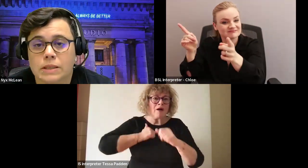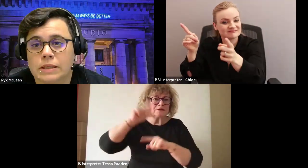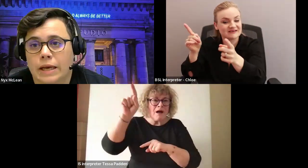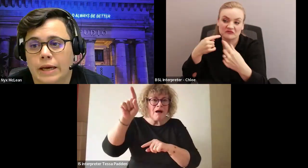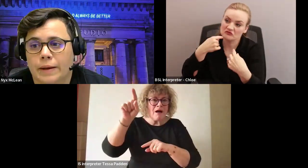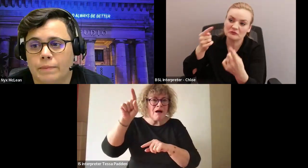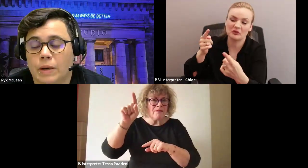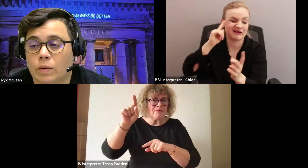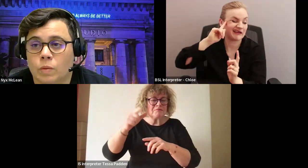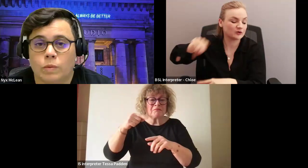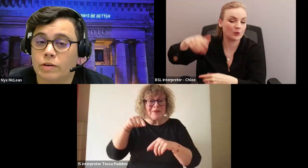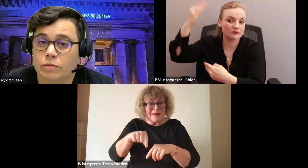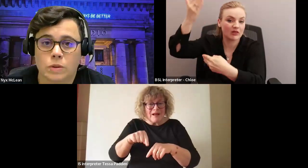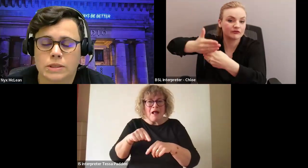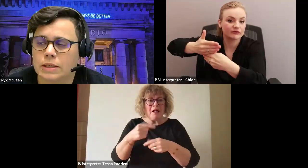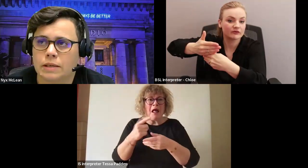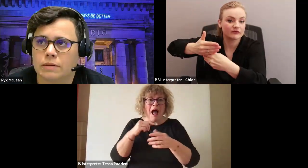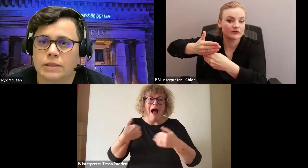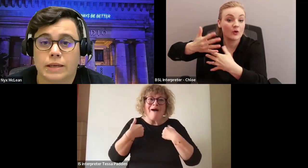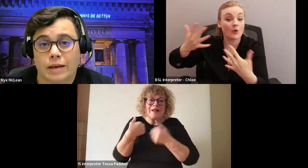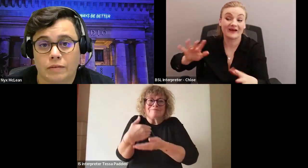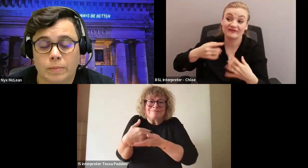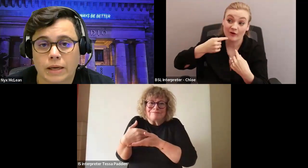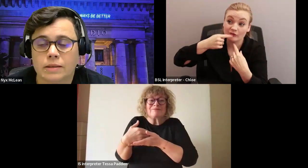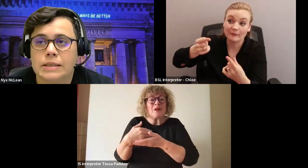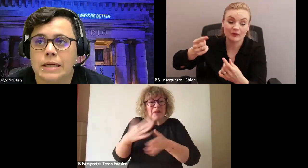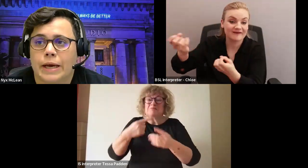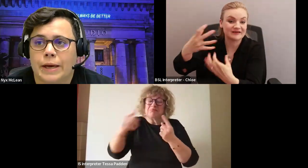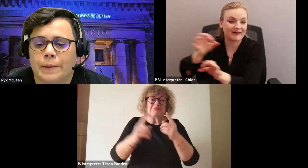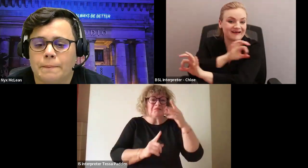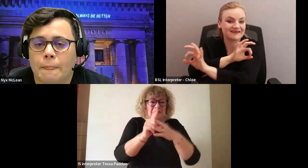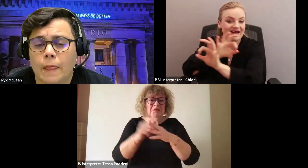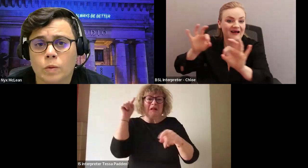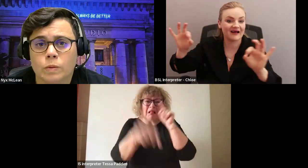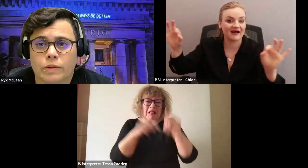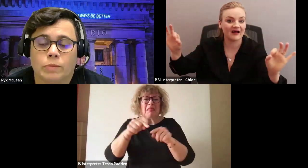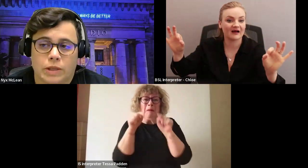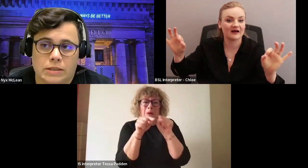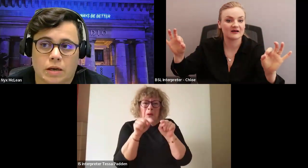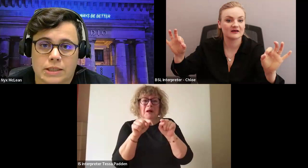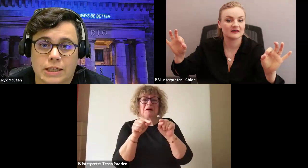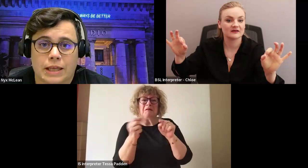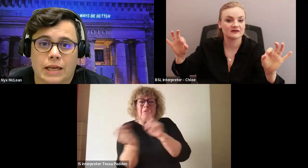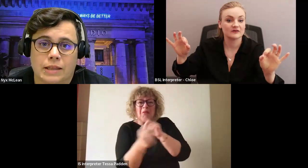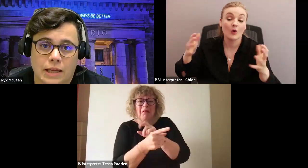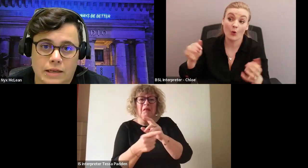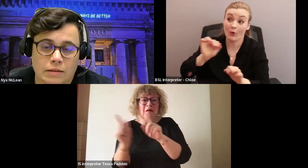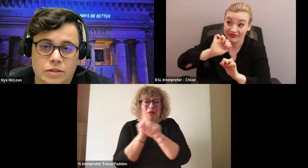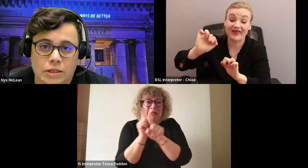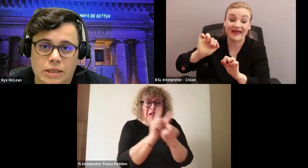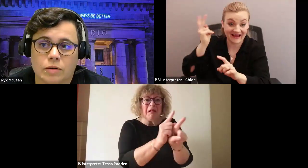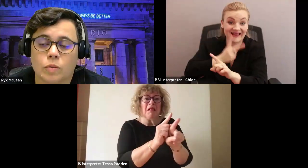them, or if they reported, they didn't get any feedback, or they were then targeted and they had